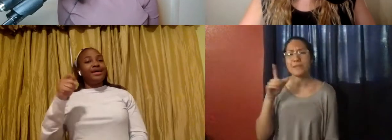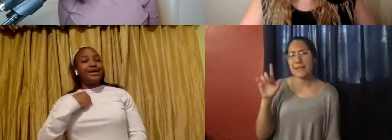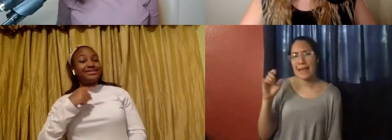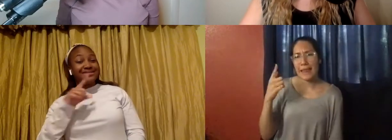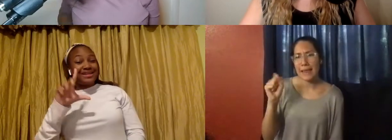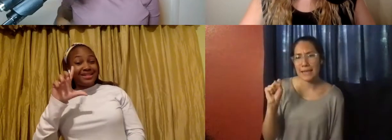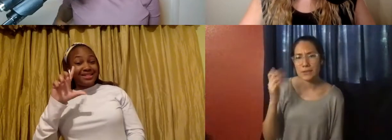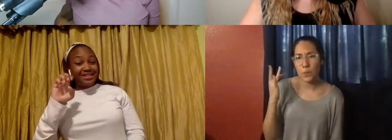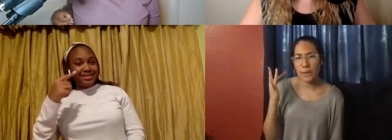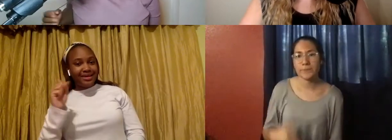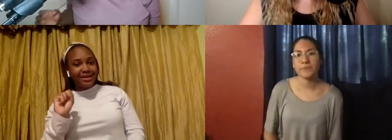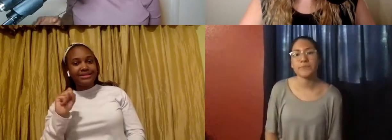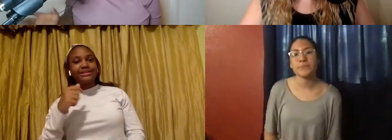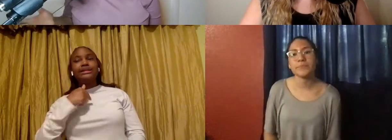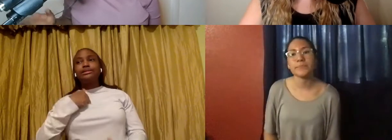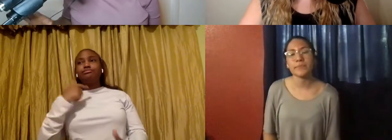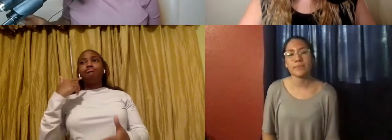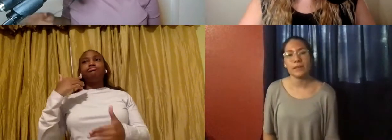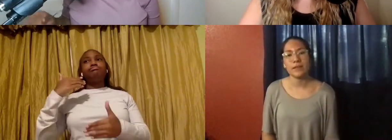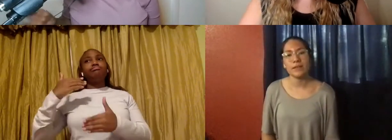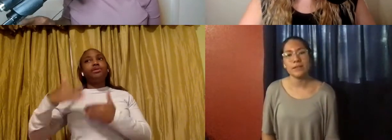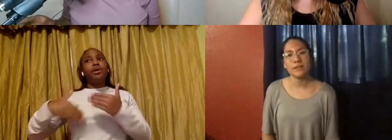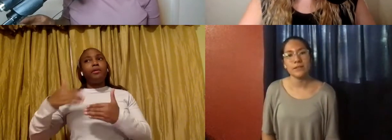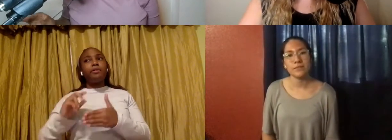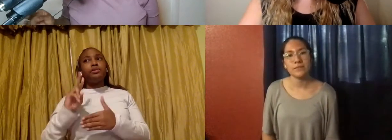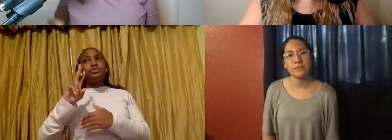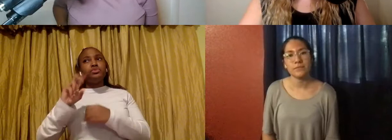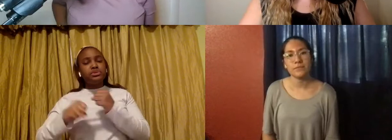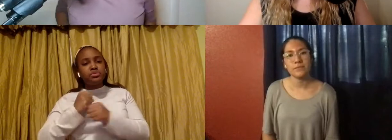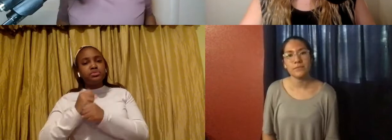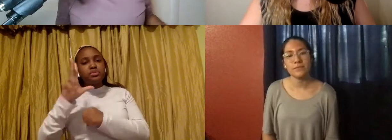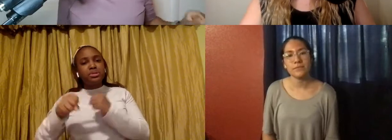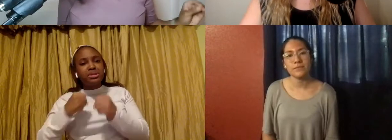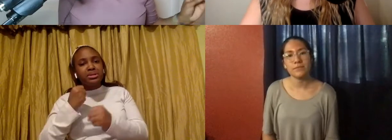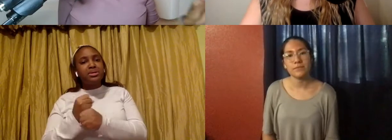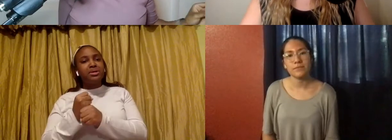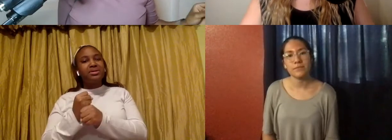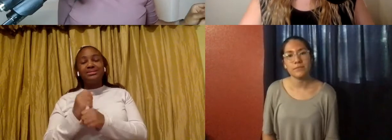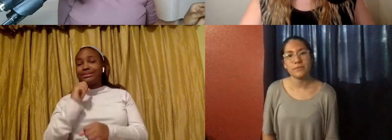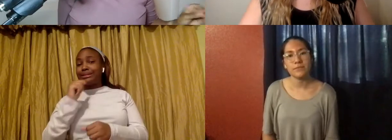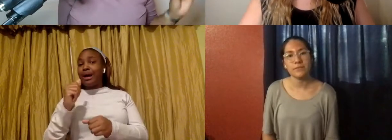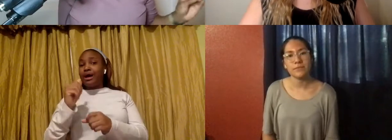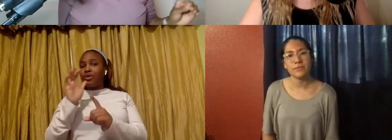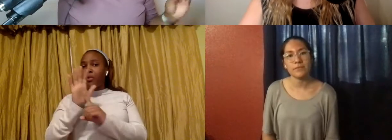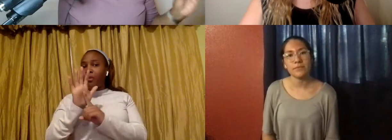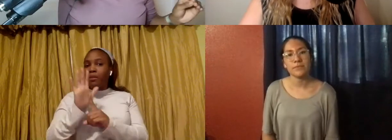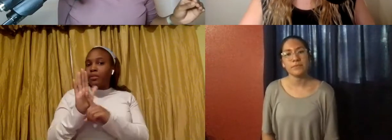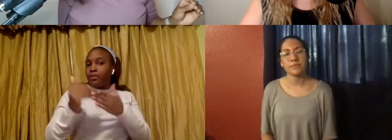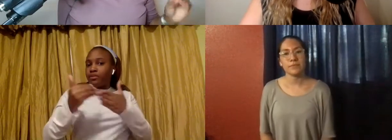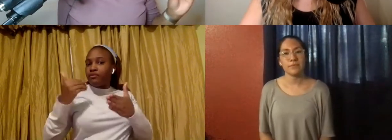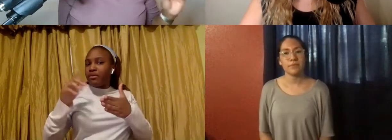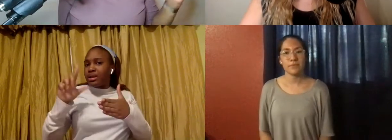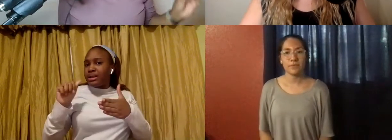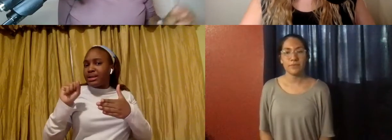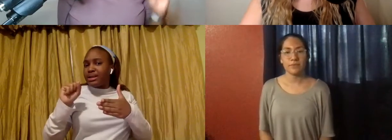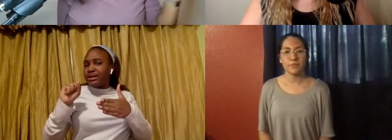because, yeah, I'd say the past, like, maybe 2 or 3 years, I feel like it wasn't as popular before that, like, laser treatments. I